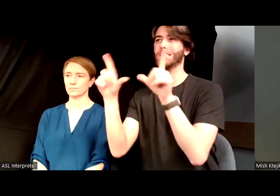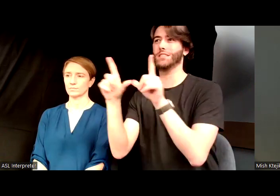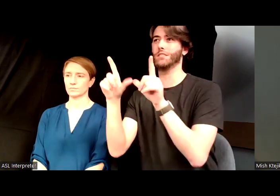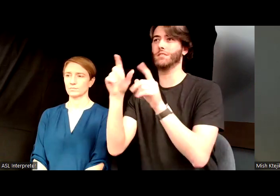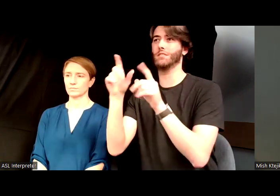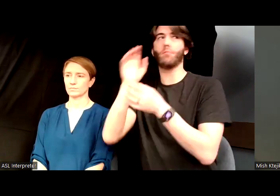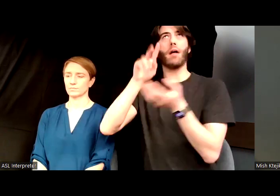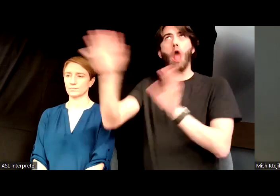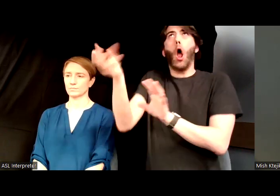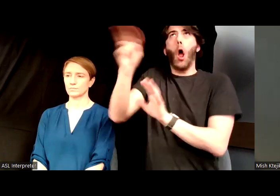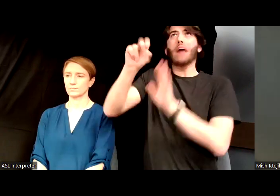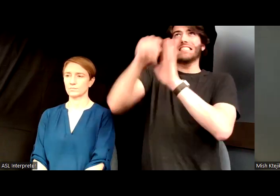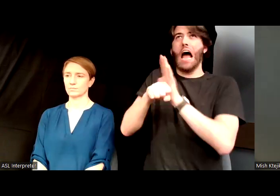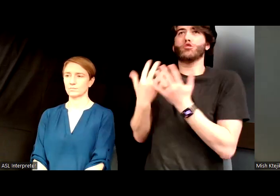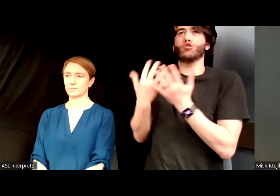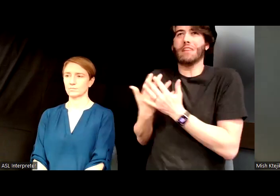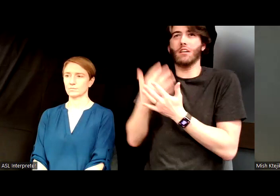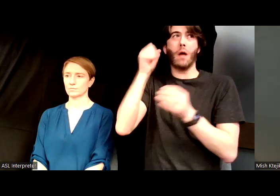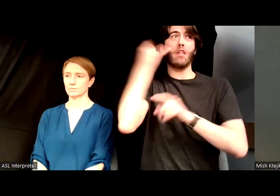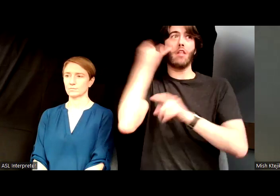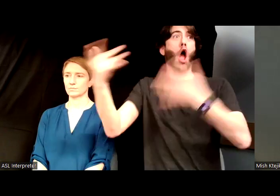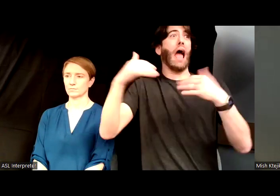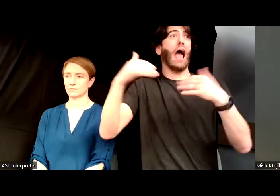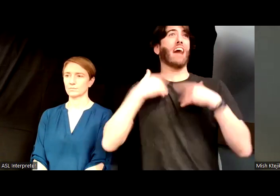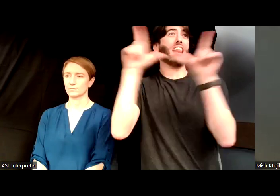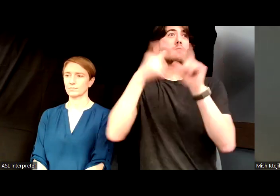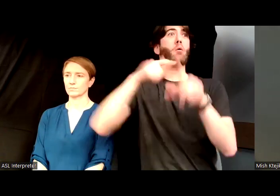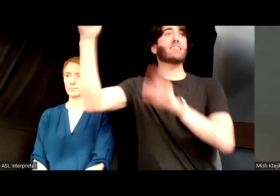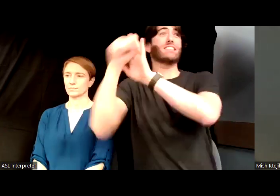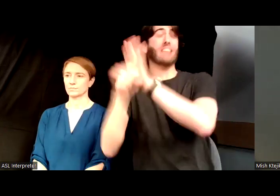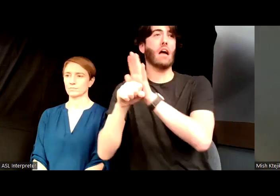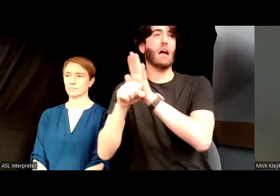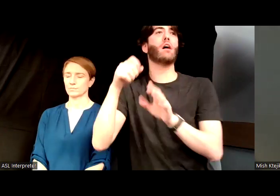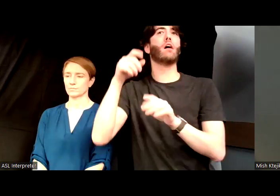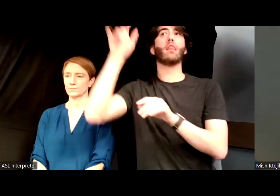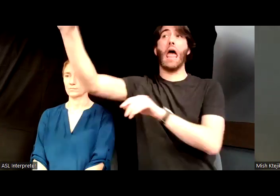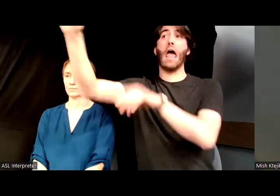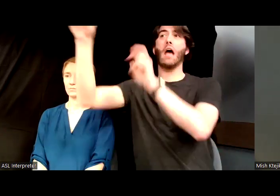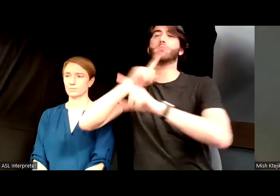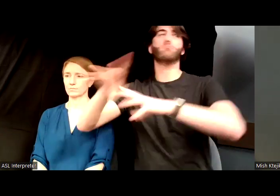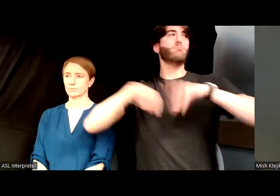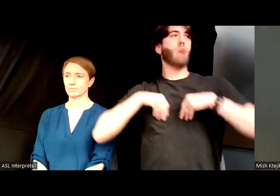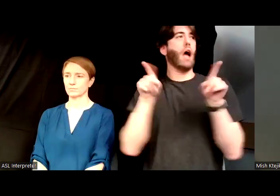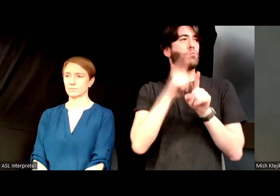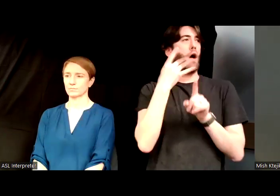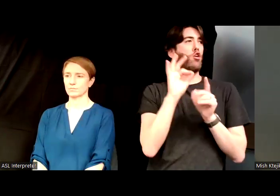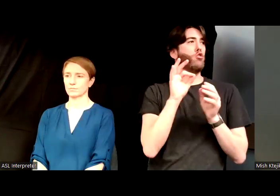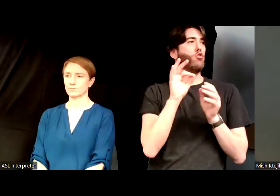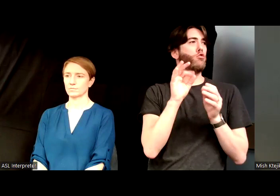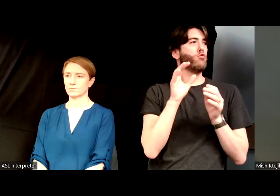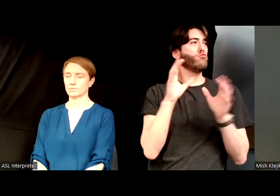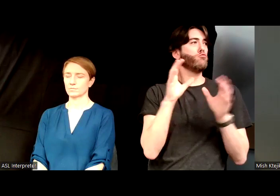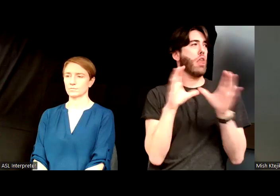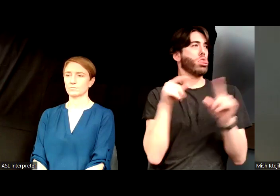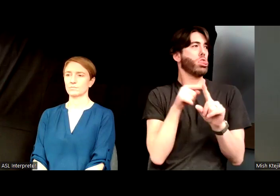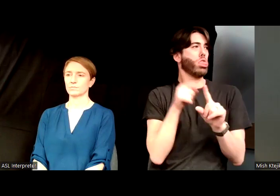provide screening and licensure, like their own state screening. So they already have a license from another state. And should we